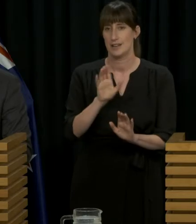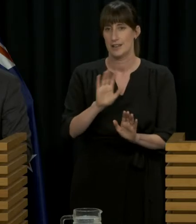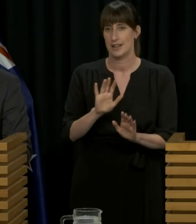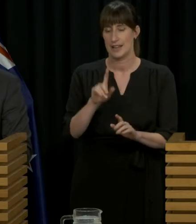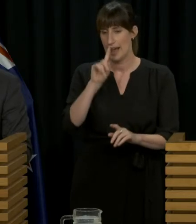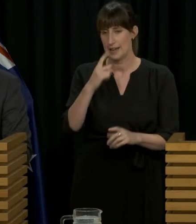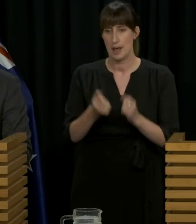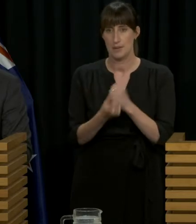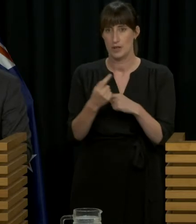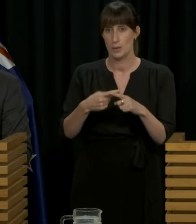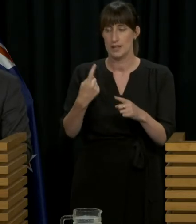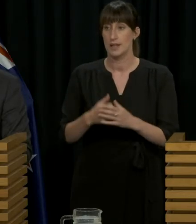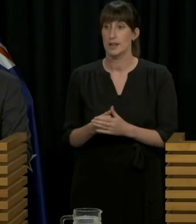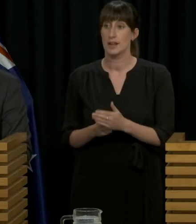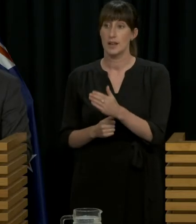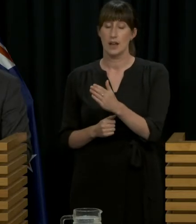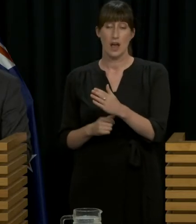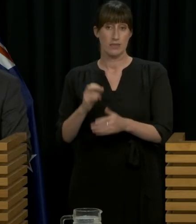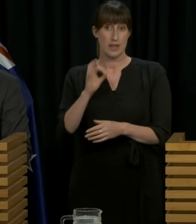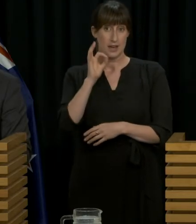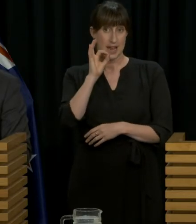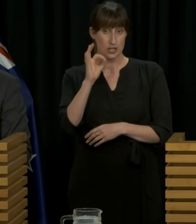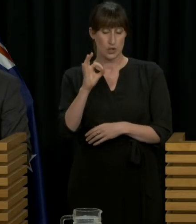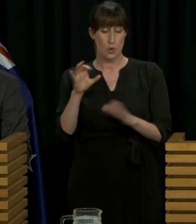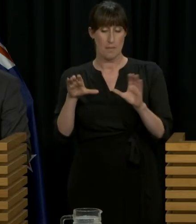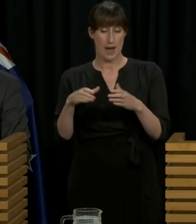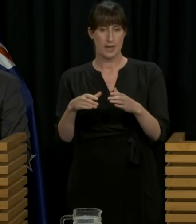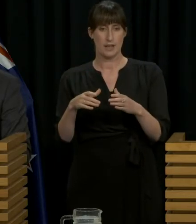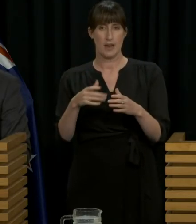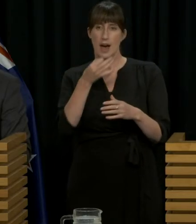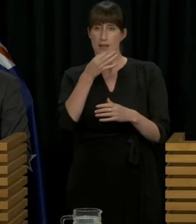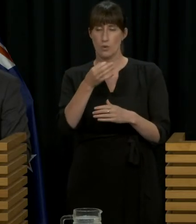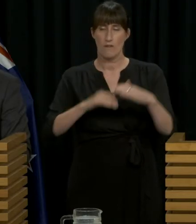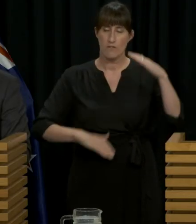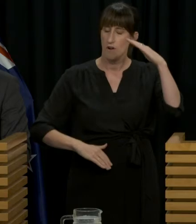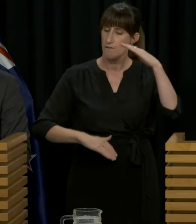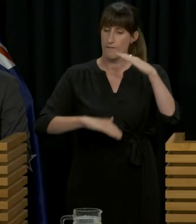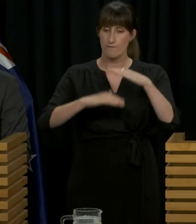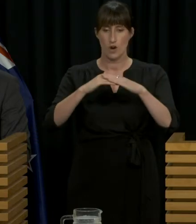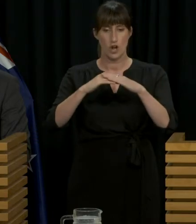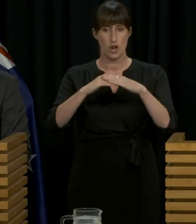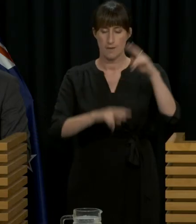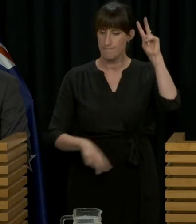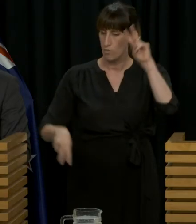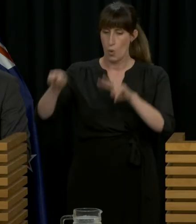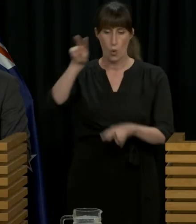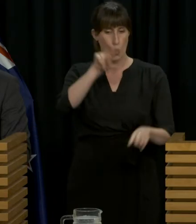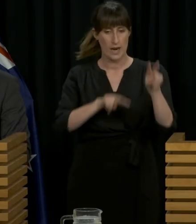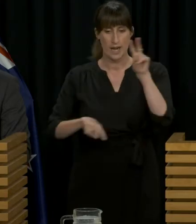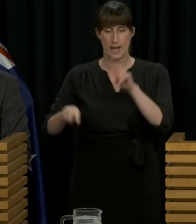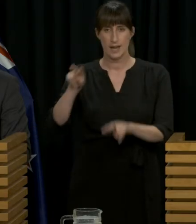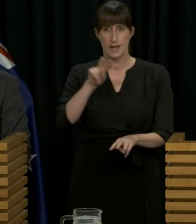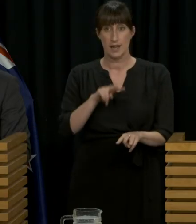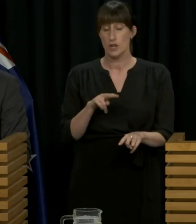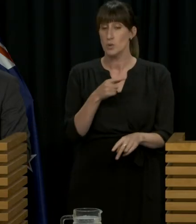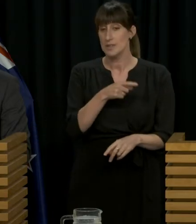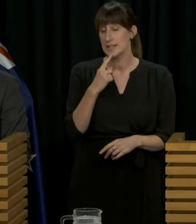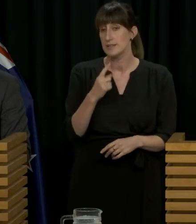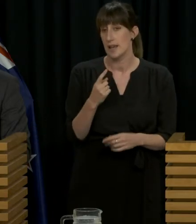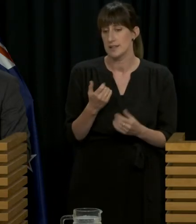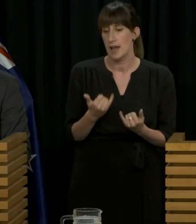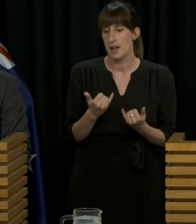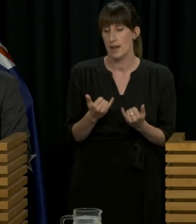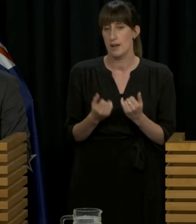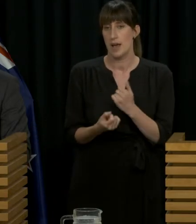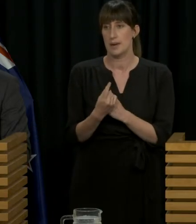Party calling for a full audit and review that you've said that basically is happening. Do you not accept that there is a need for